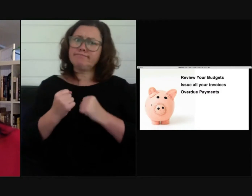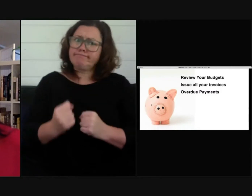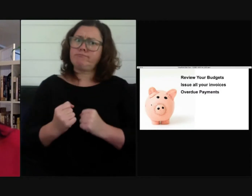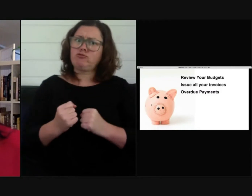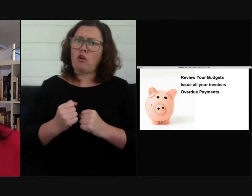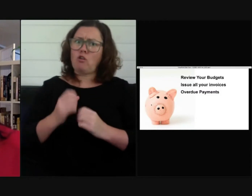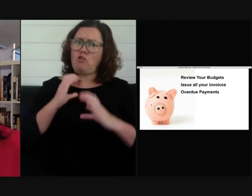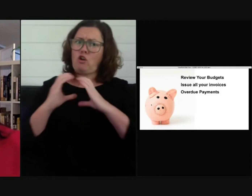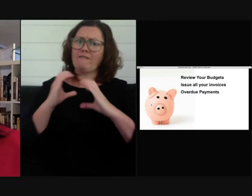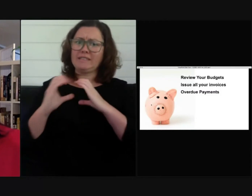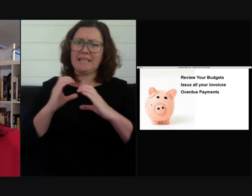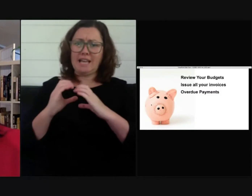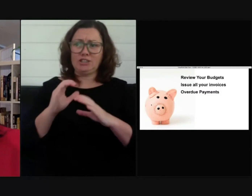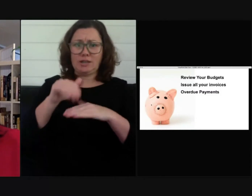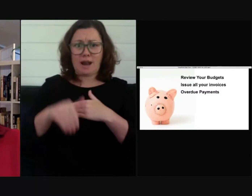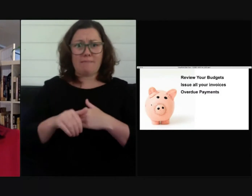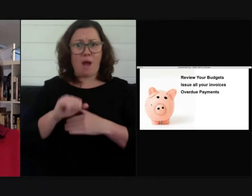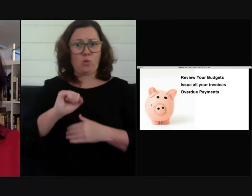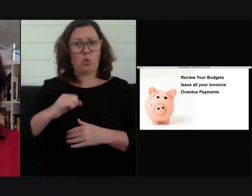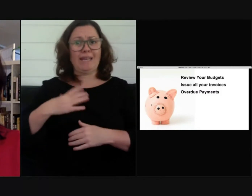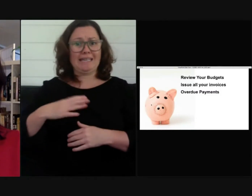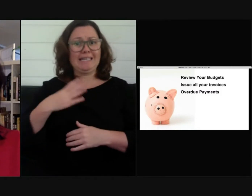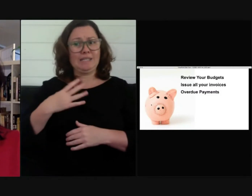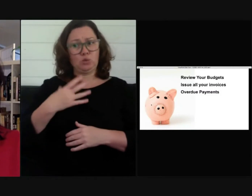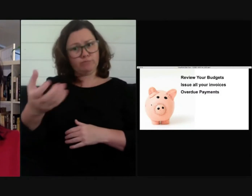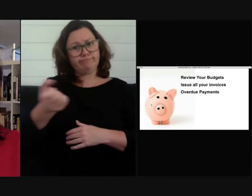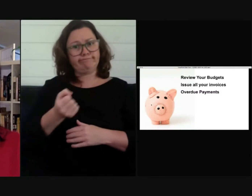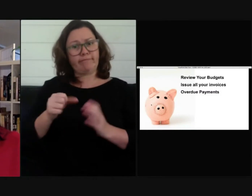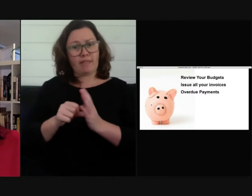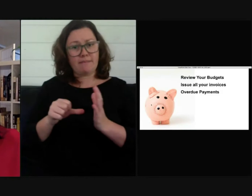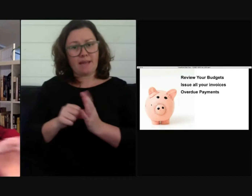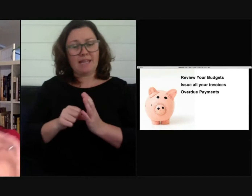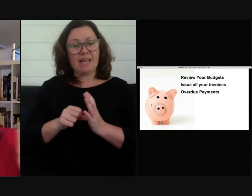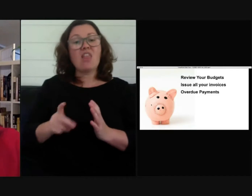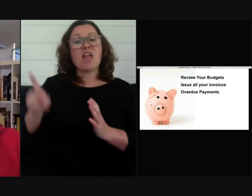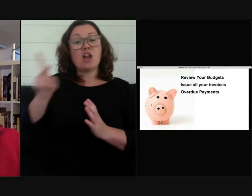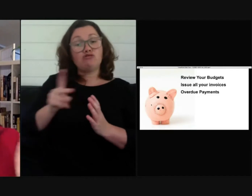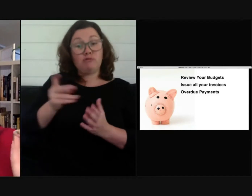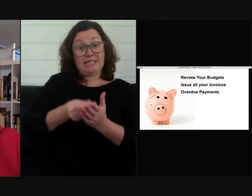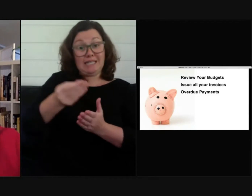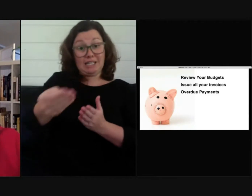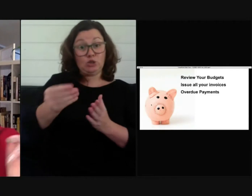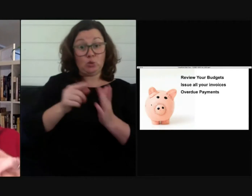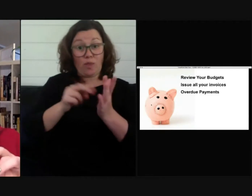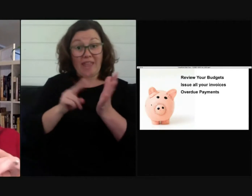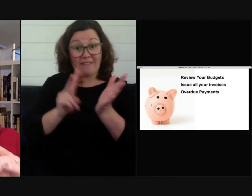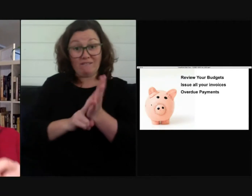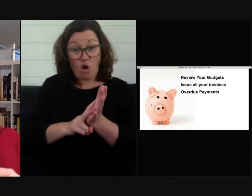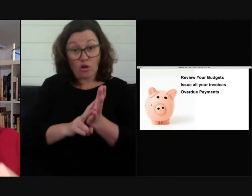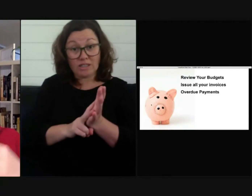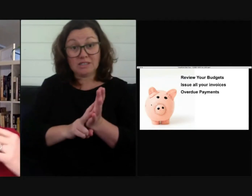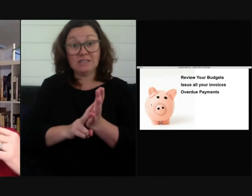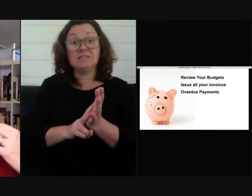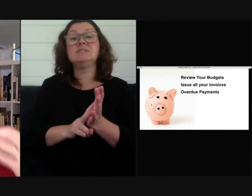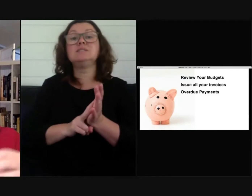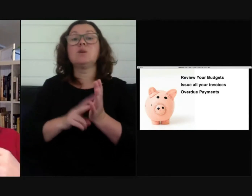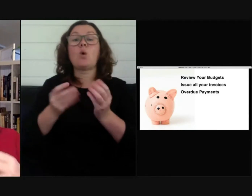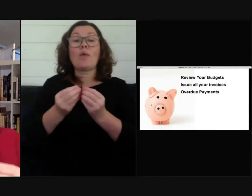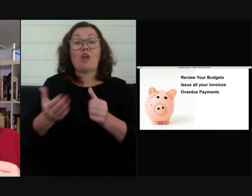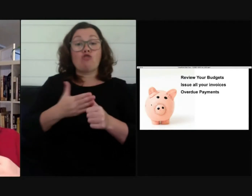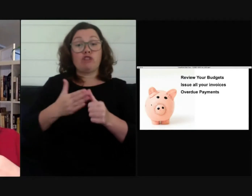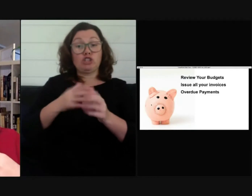Reissue the invoice with either the original date and an overdue marking on it, or